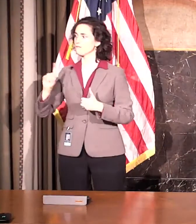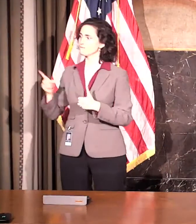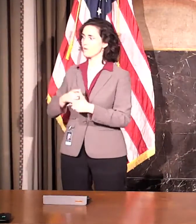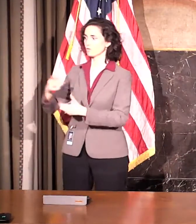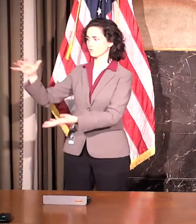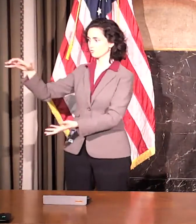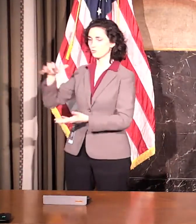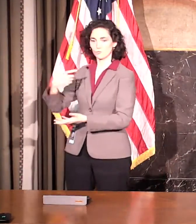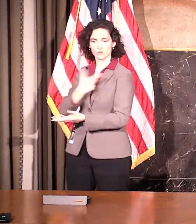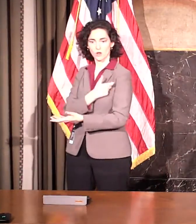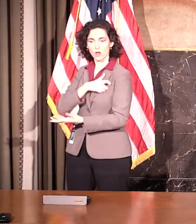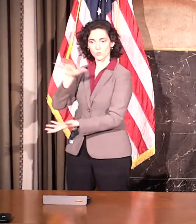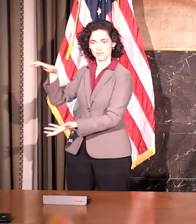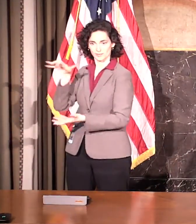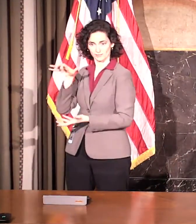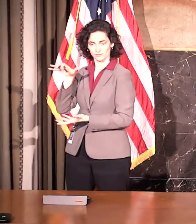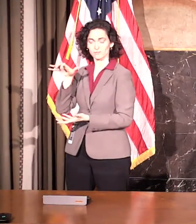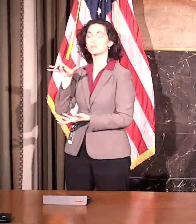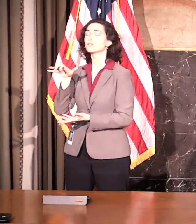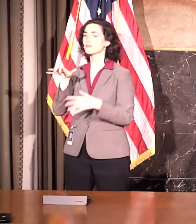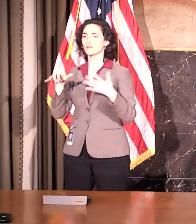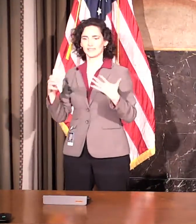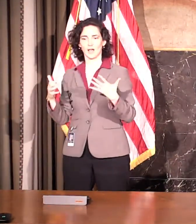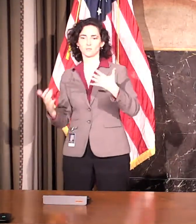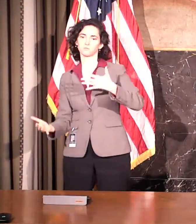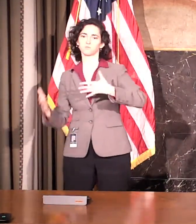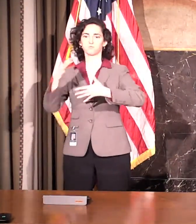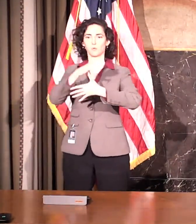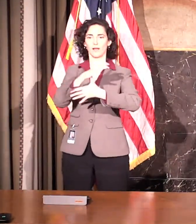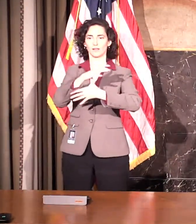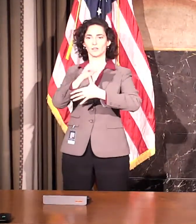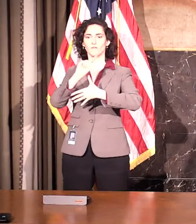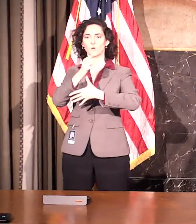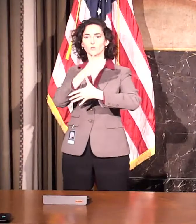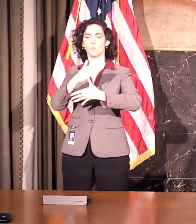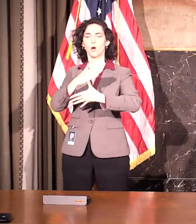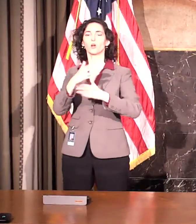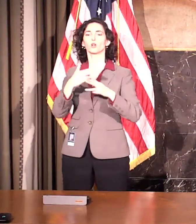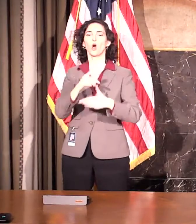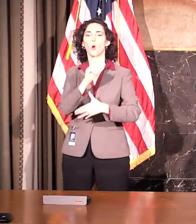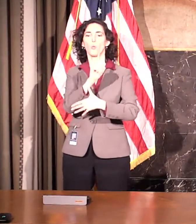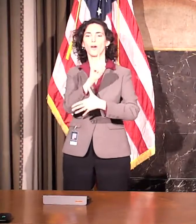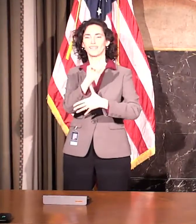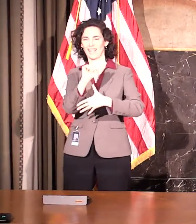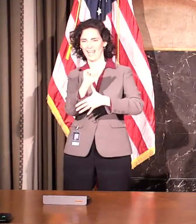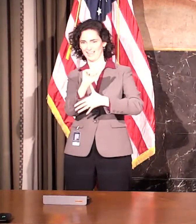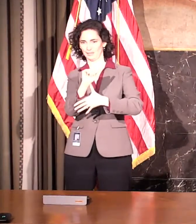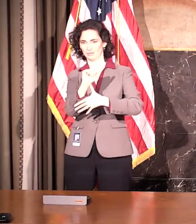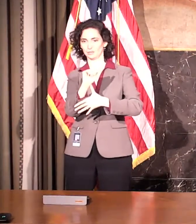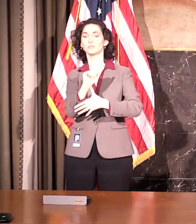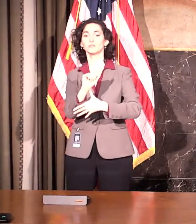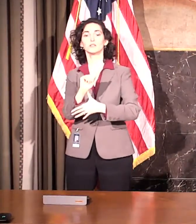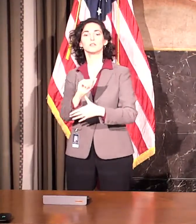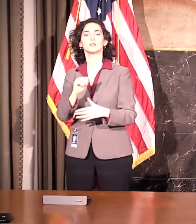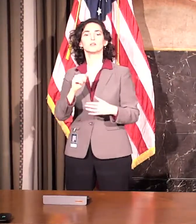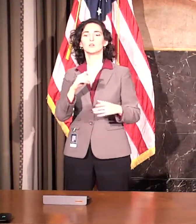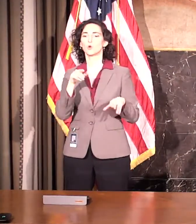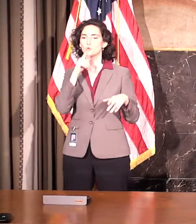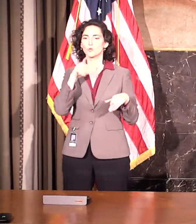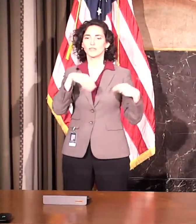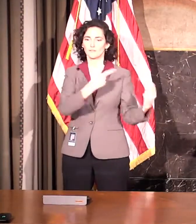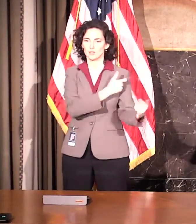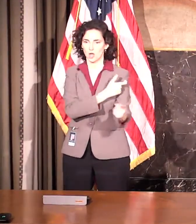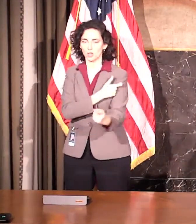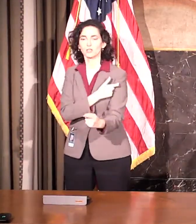vaccinations being given. Priority 1A includes frontline healthcare workers that are tier